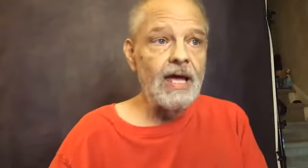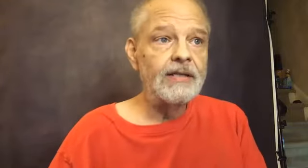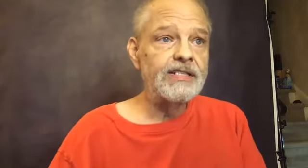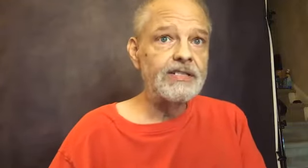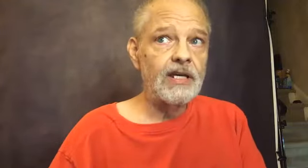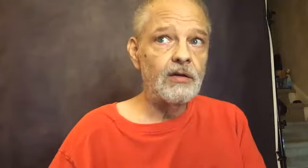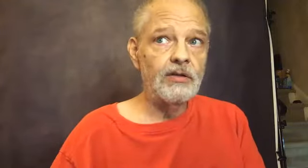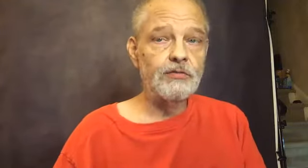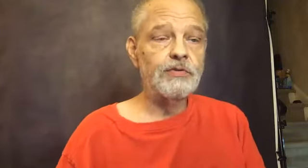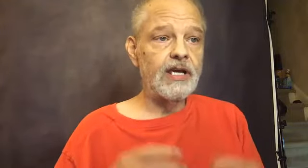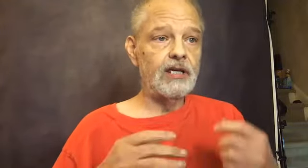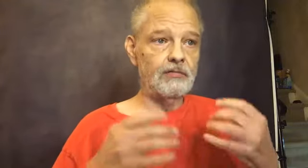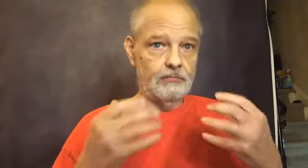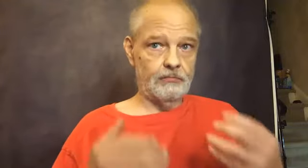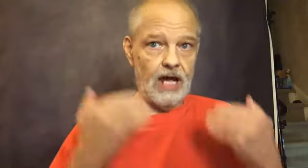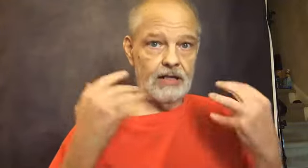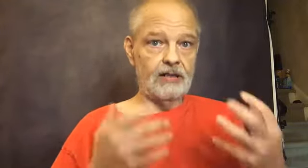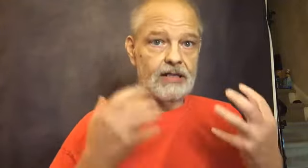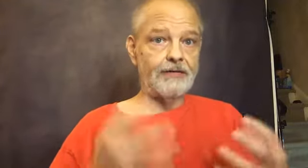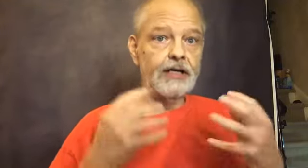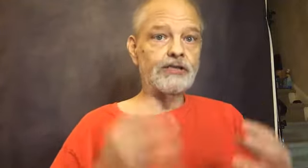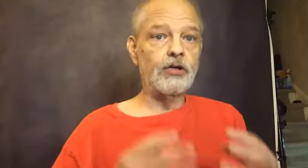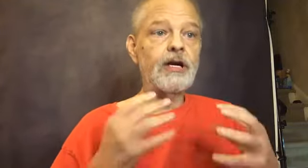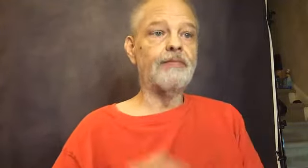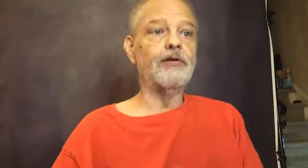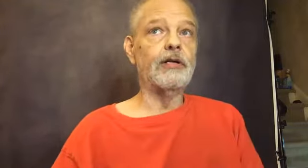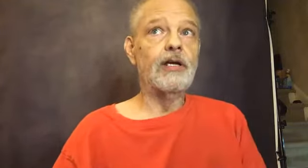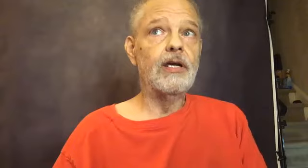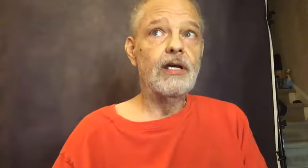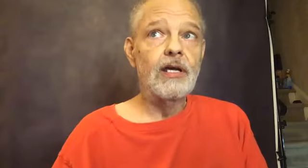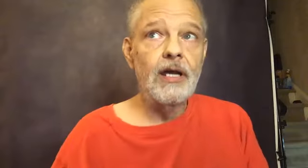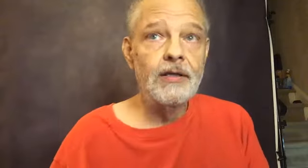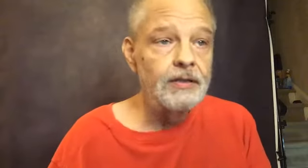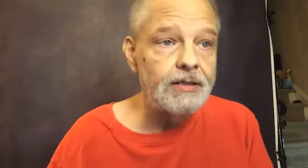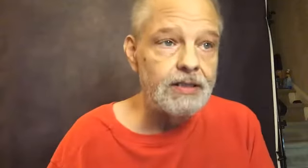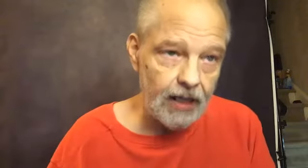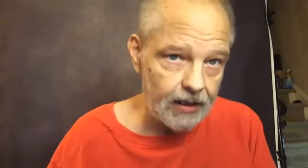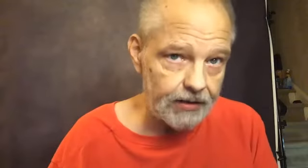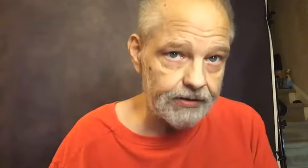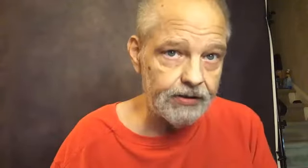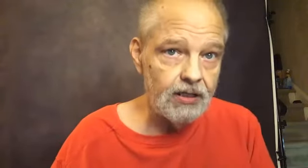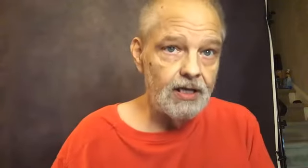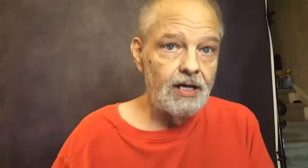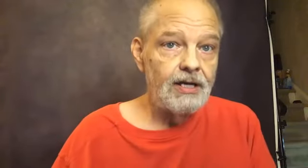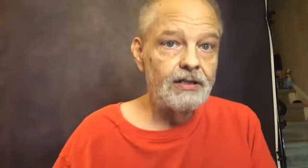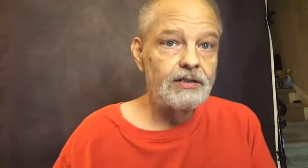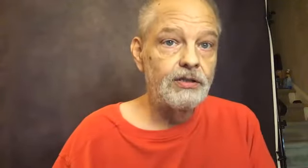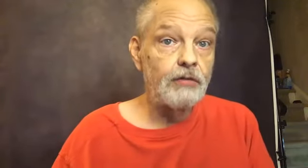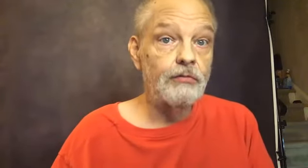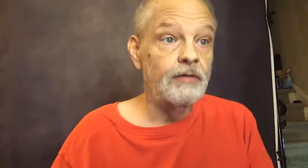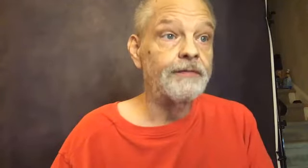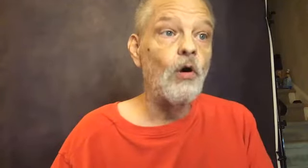And this was a definite concerted effort in the 1980s to get rid of the